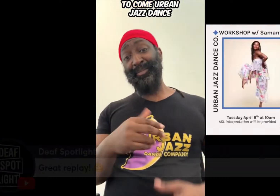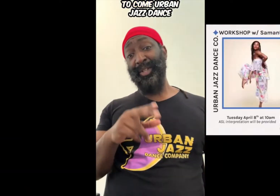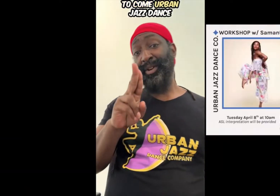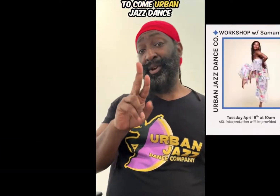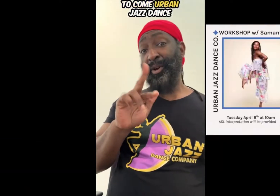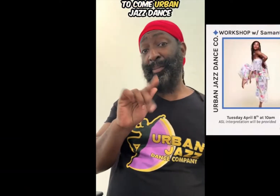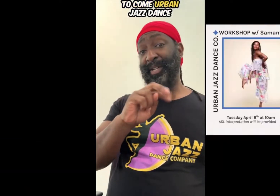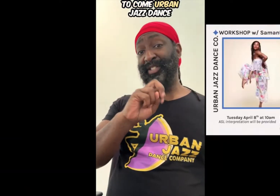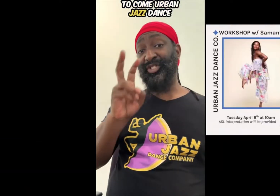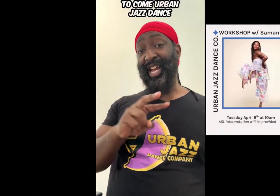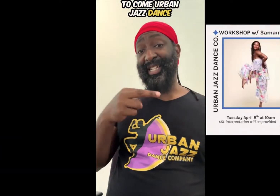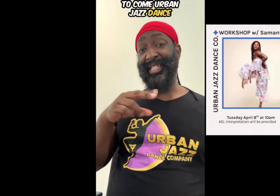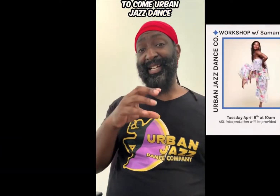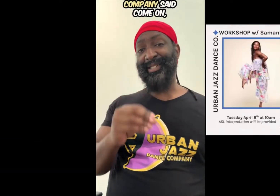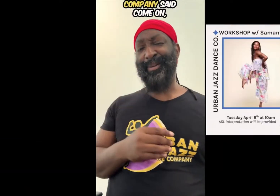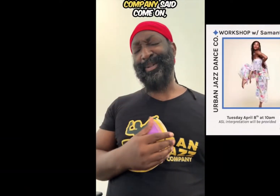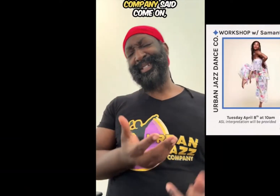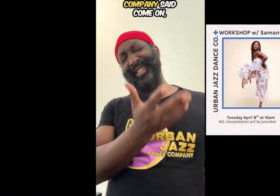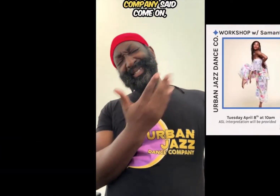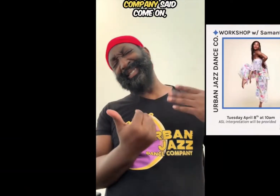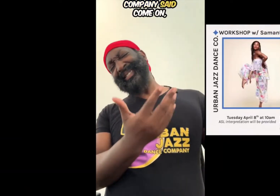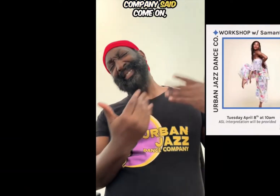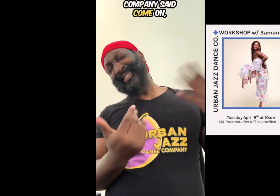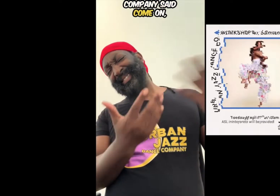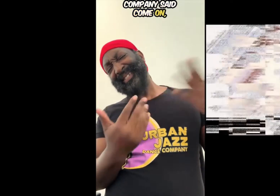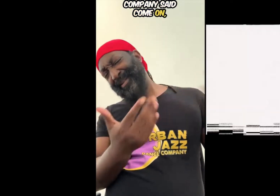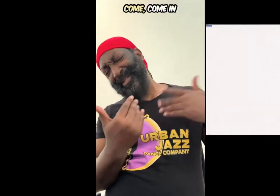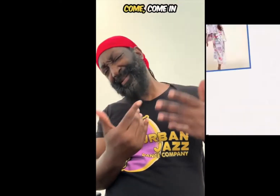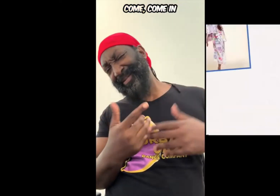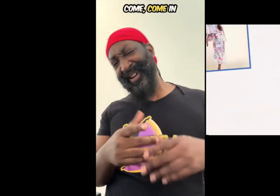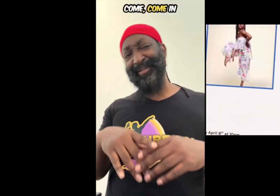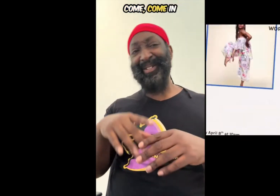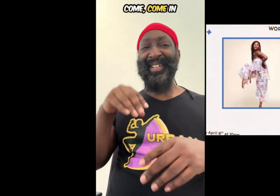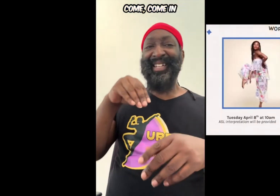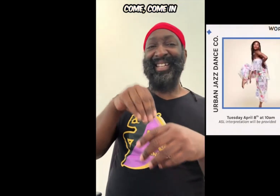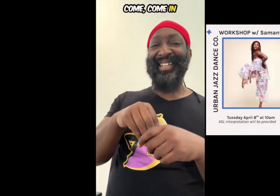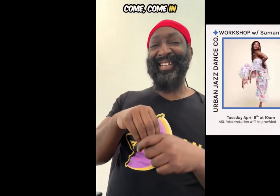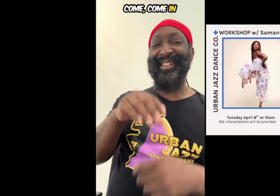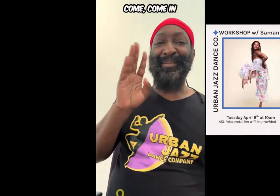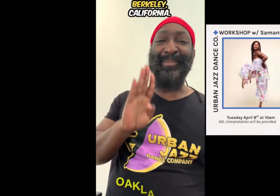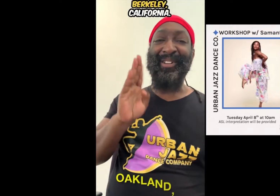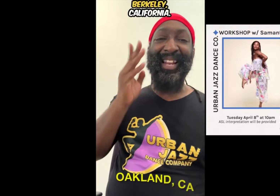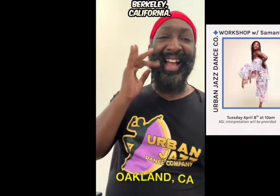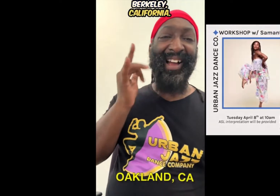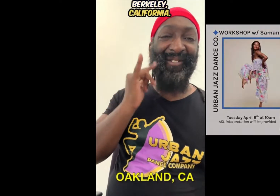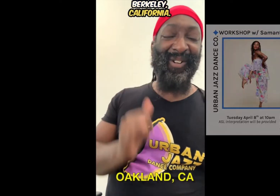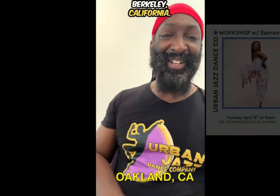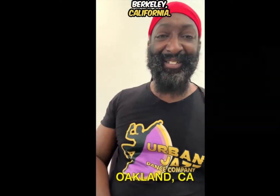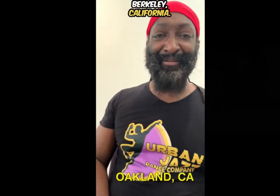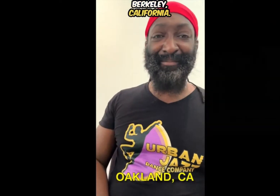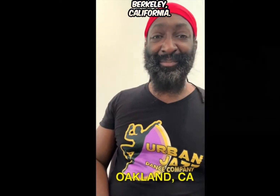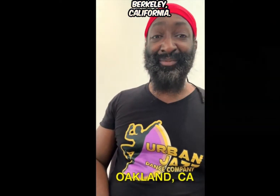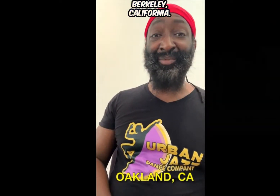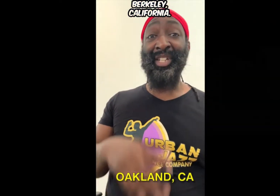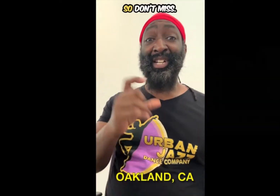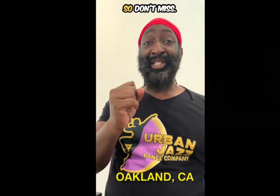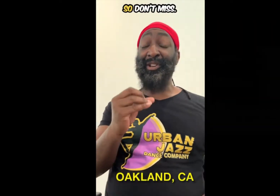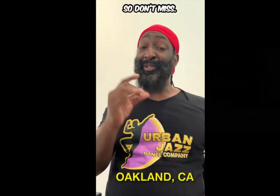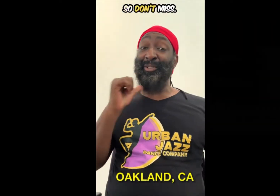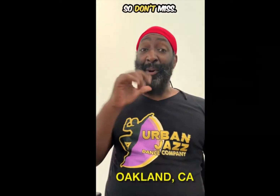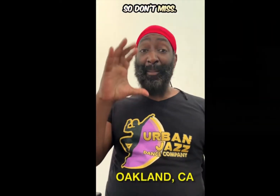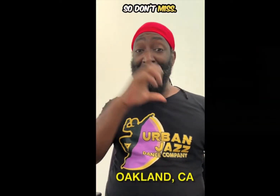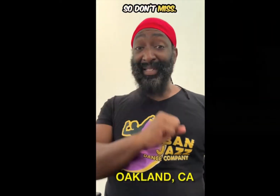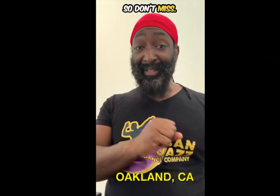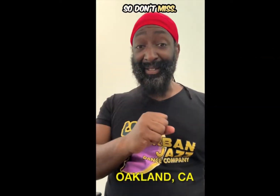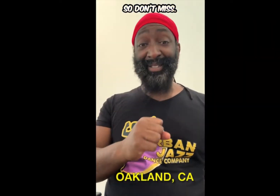come. Urban Child Dance Company, like, come, in Berkeley, California.